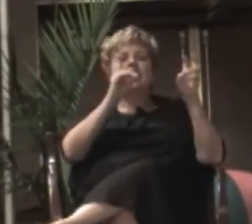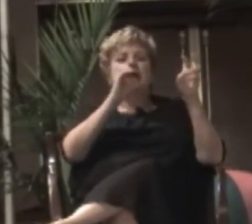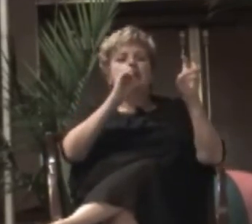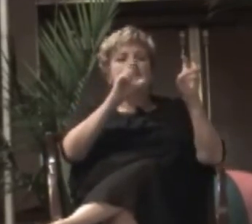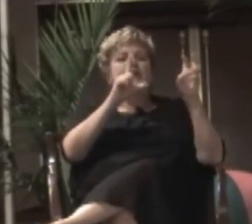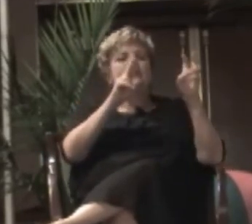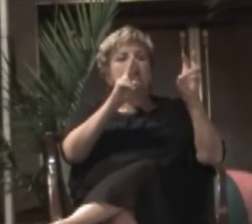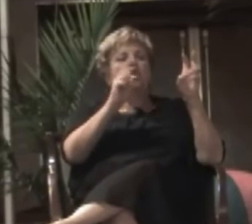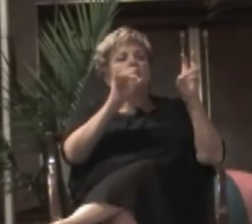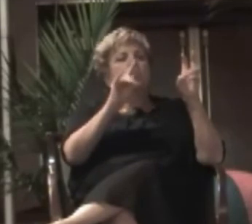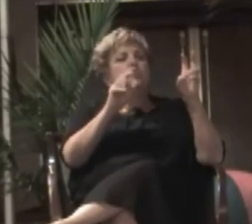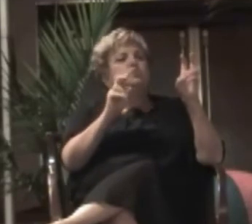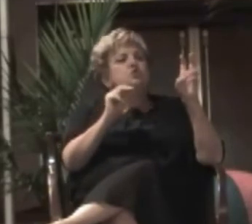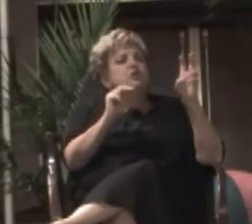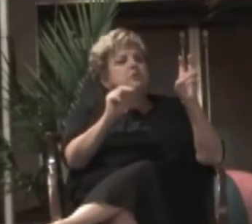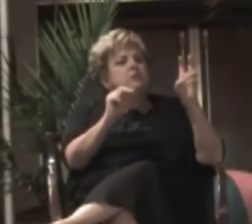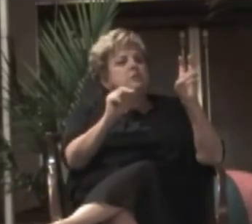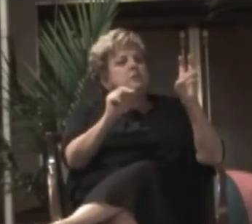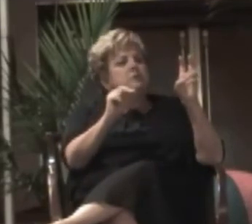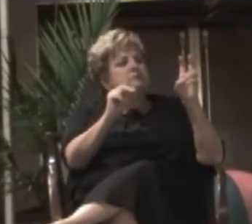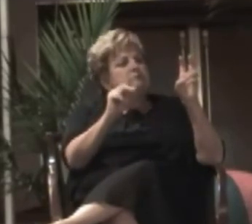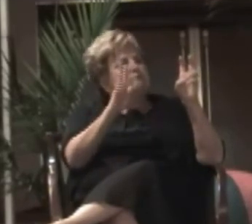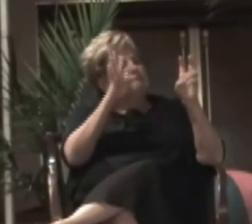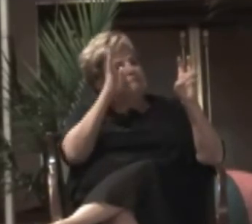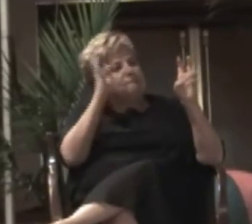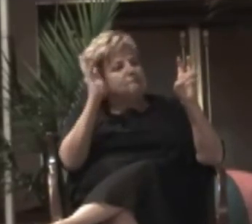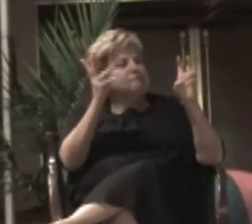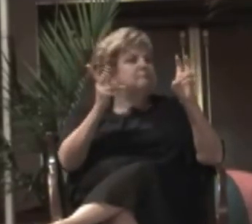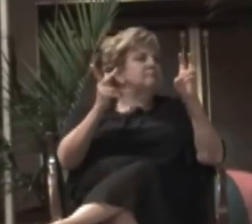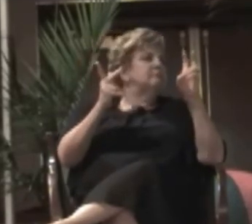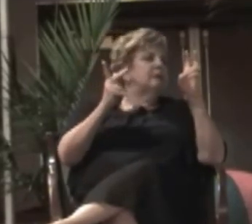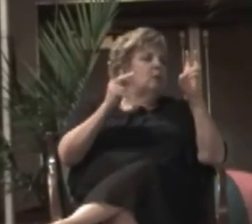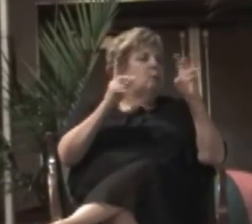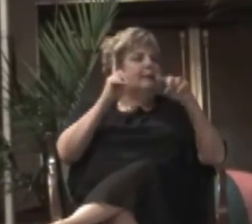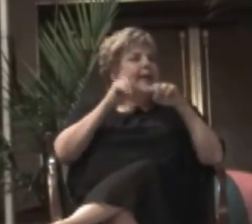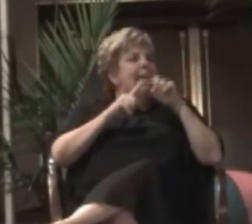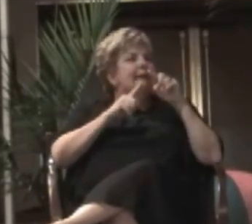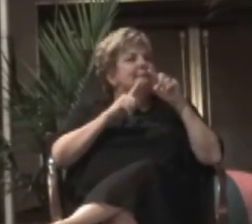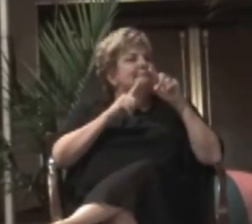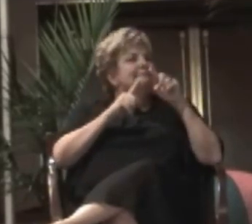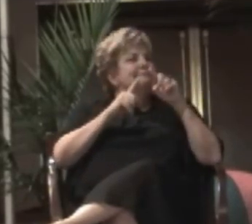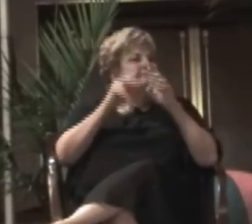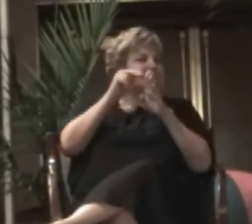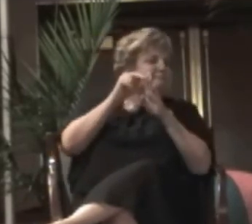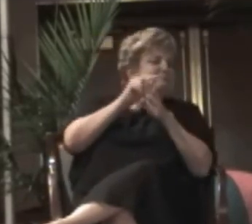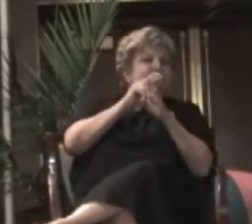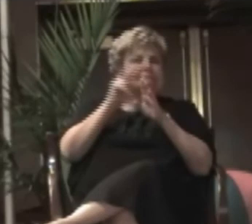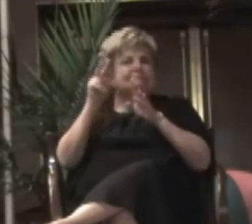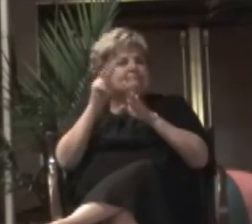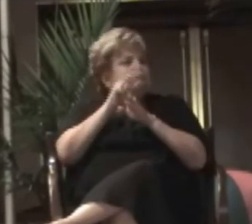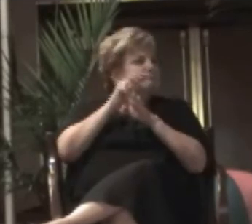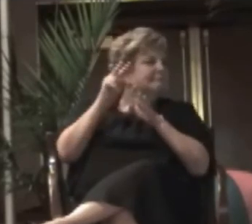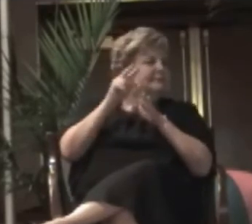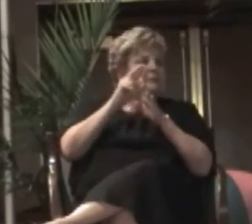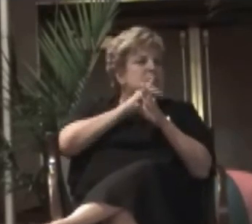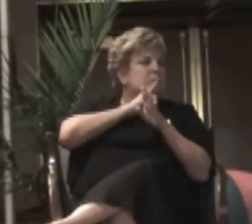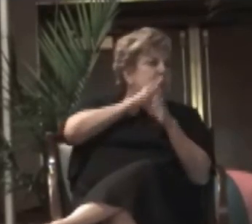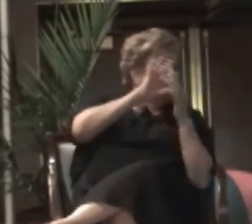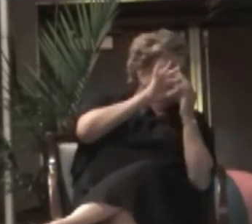an inability to differentiate the true from the false, that when we're caught up in it, that the true seems false, and vice